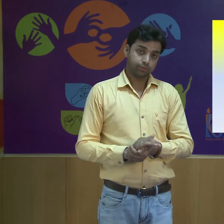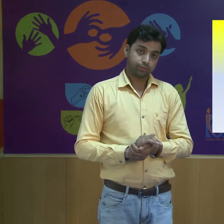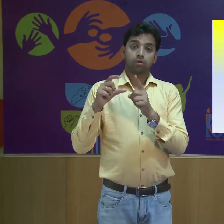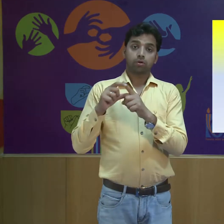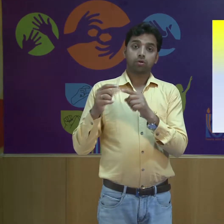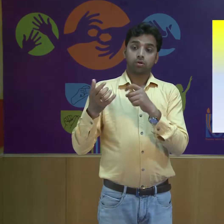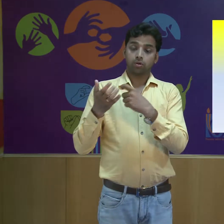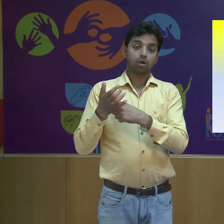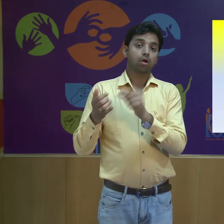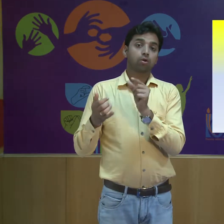Druyus,